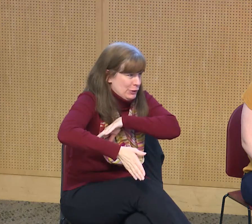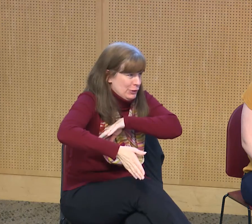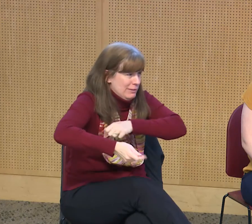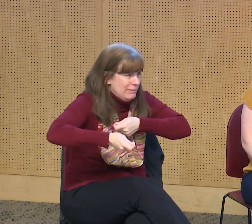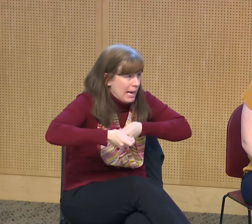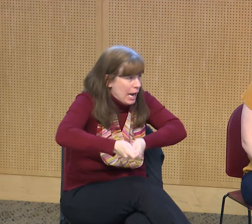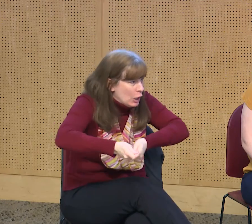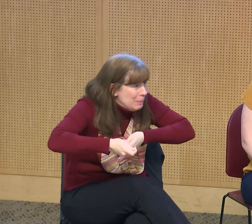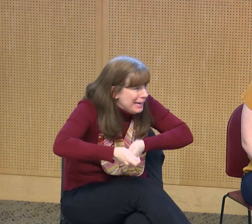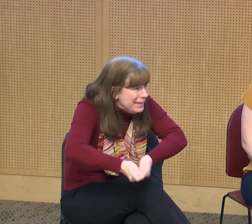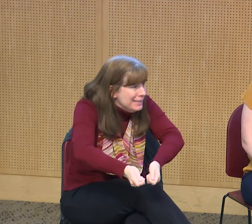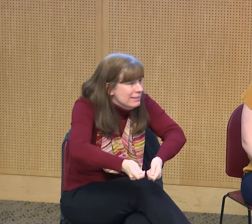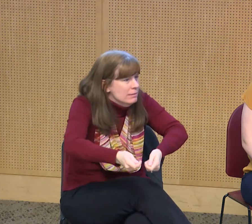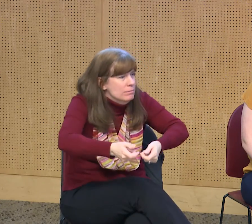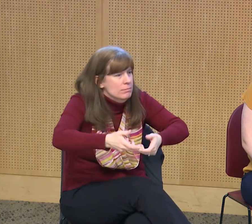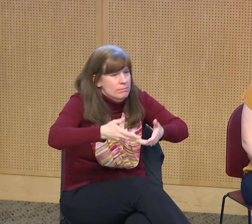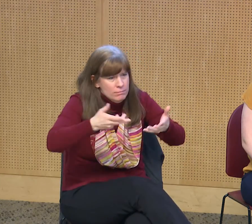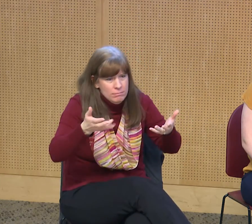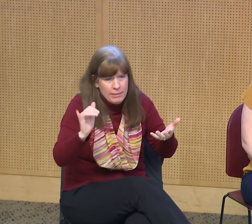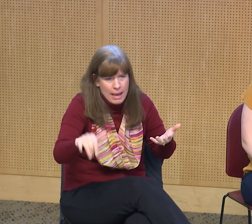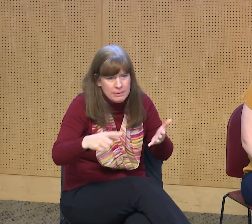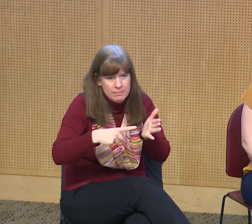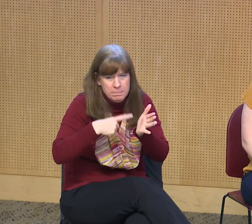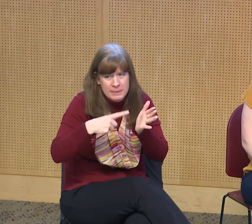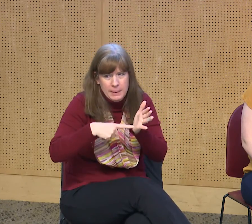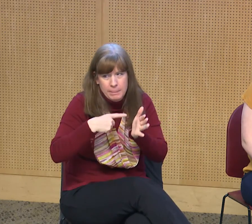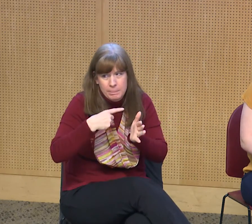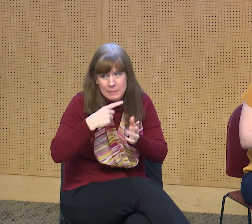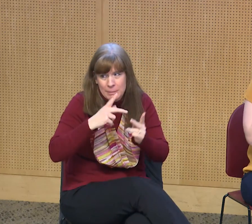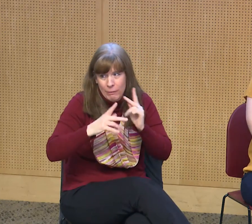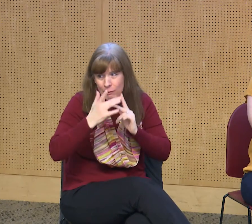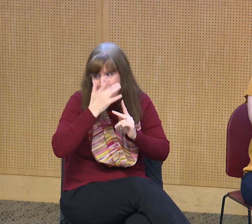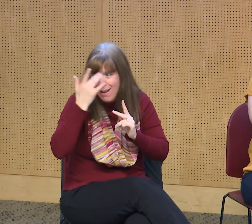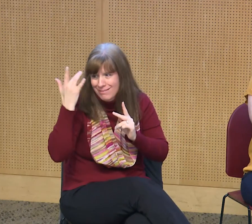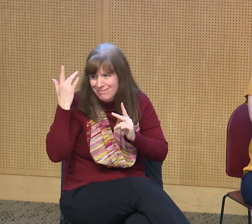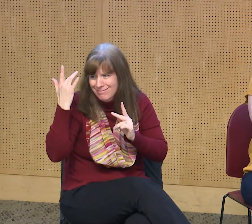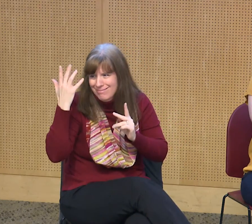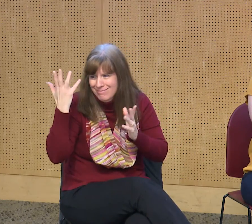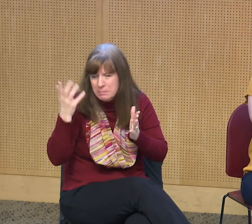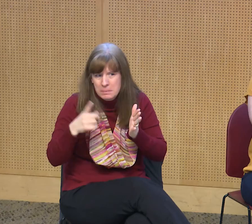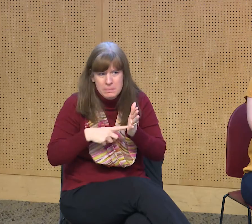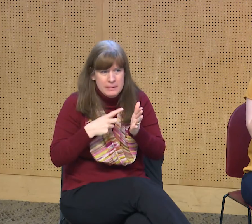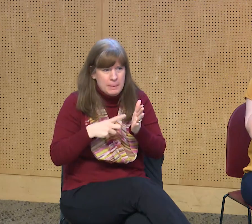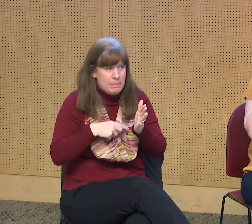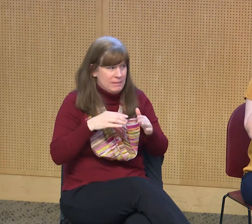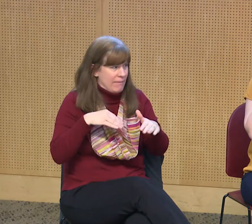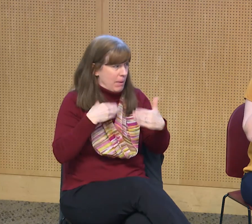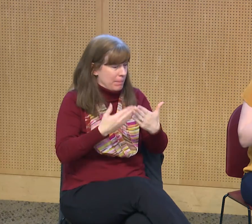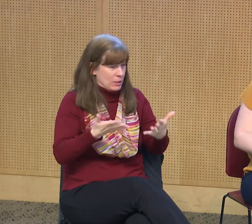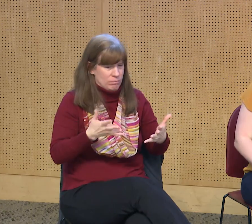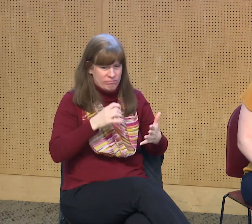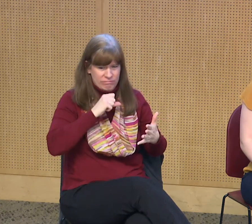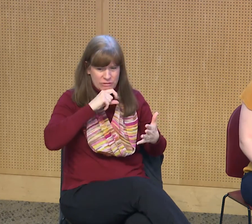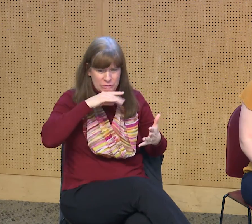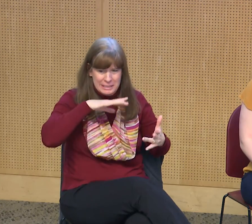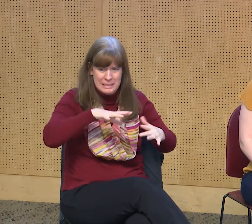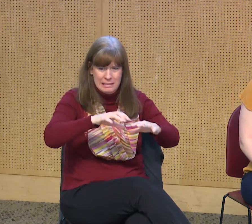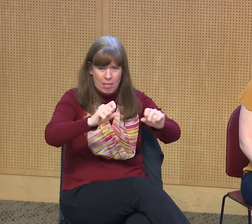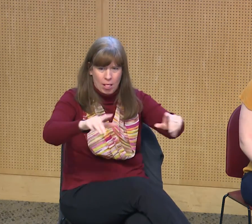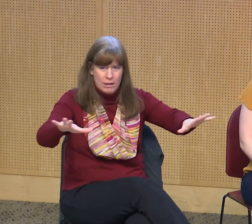cleanup services afterwards, vacuuming and trash removal. Sometimes people forget, and the next day